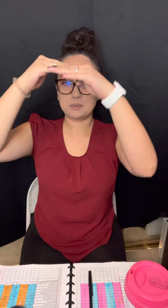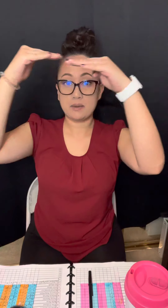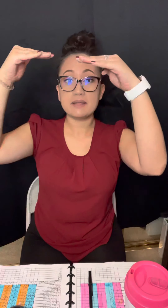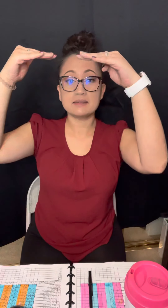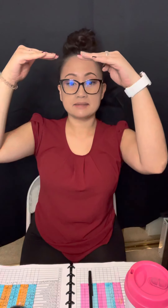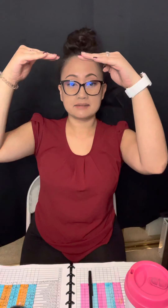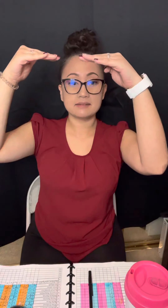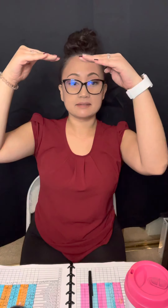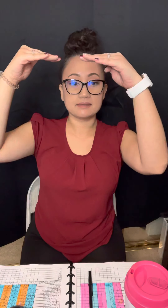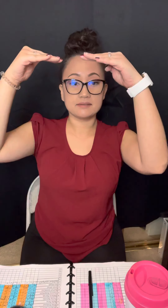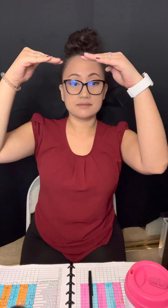1961,